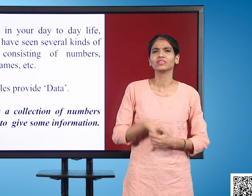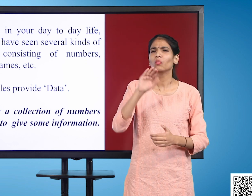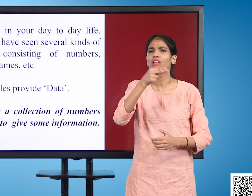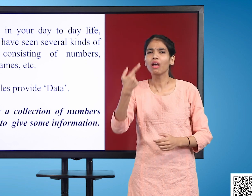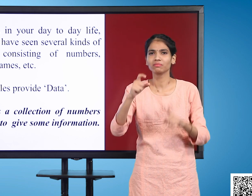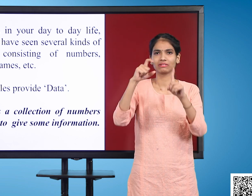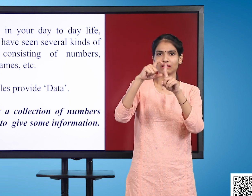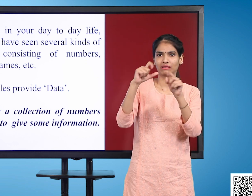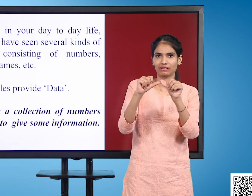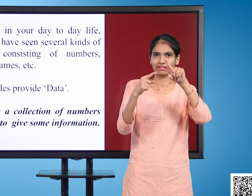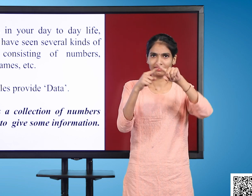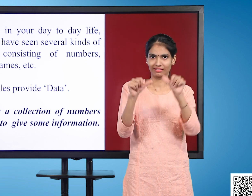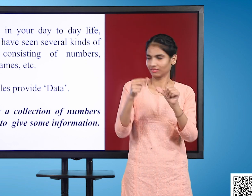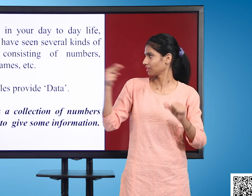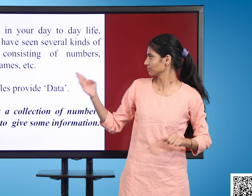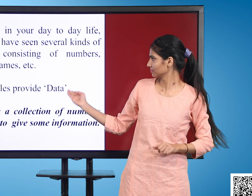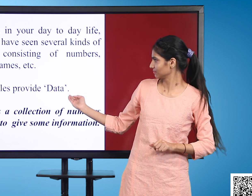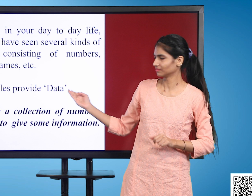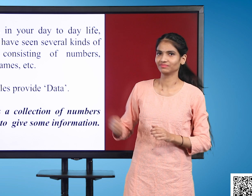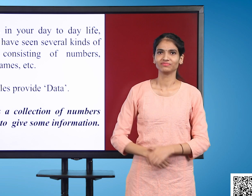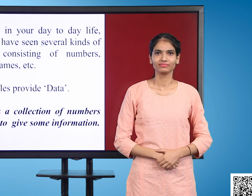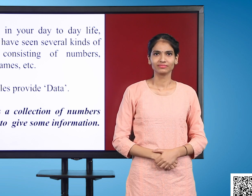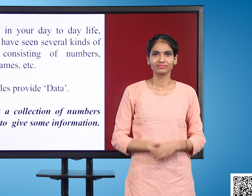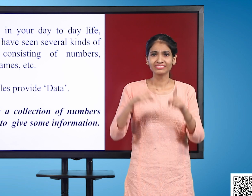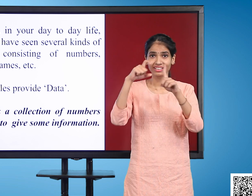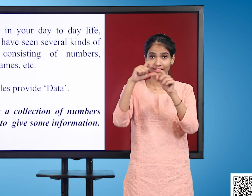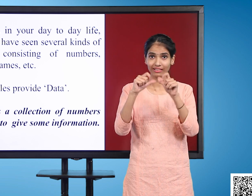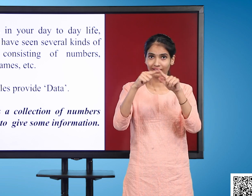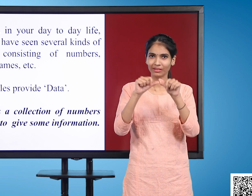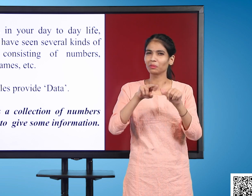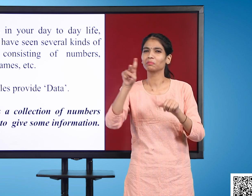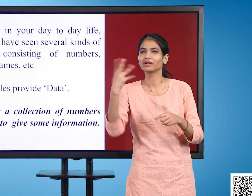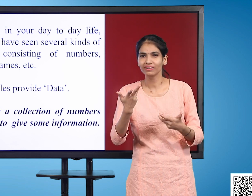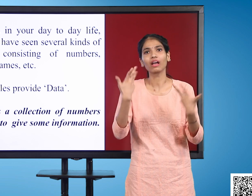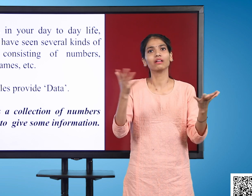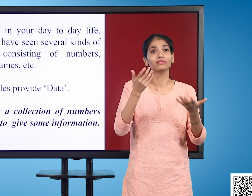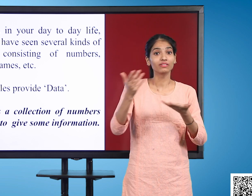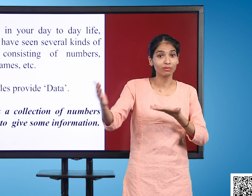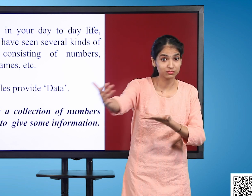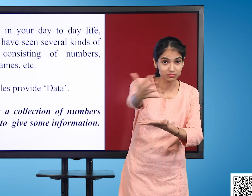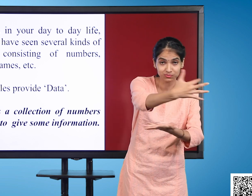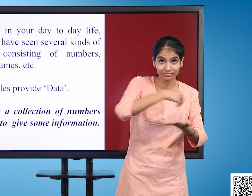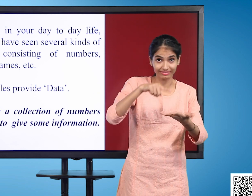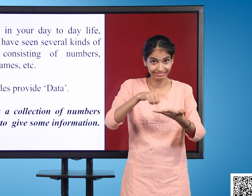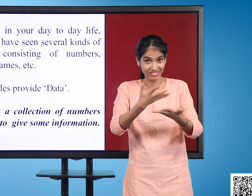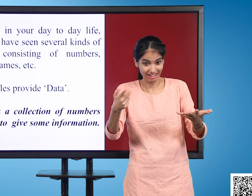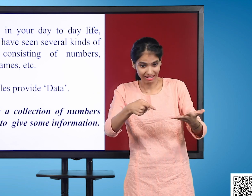names, etc. These tables provide data. A data is a collection of